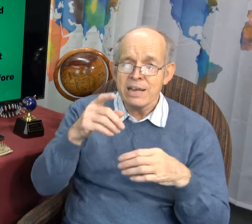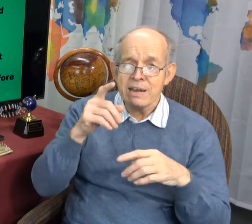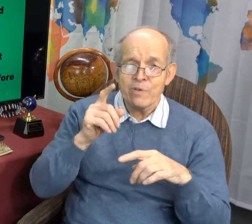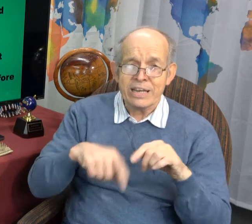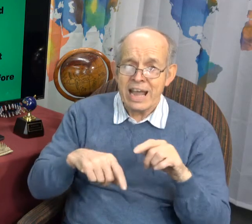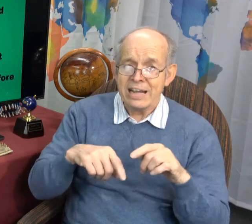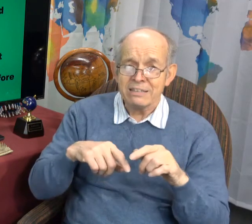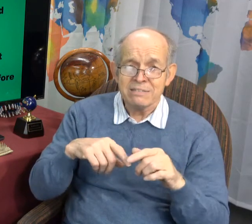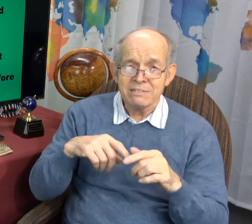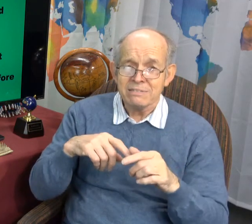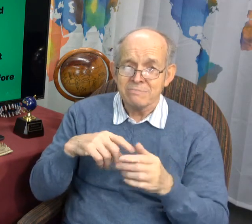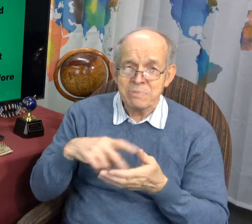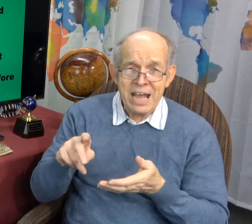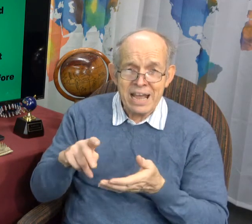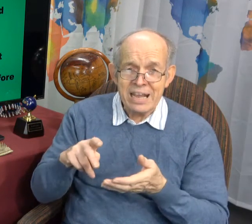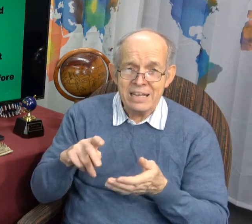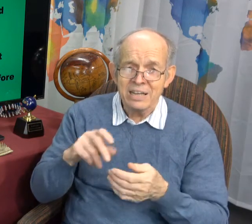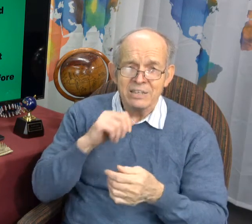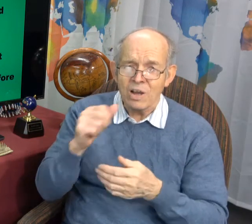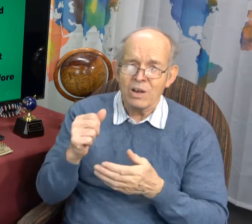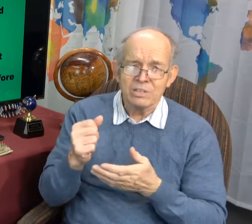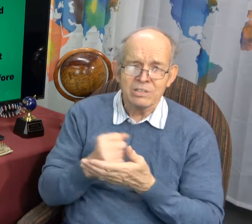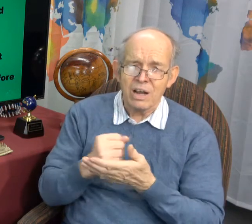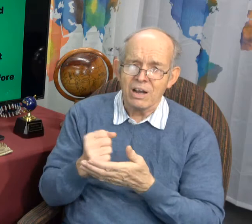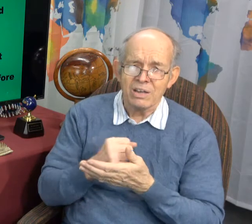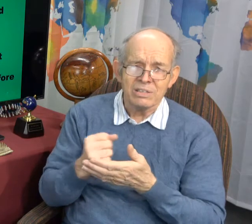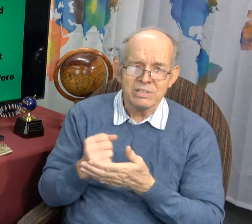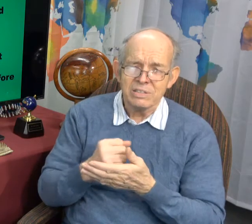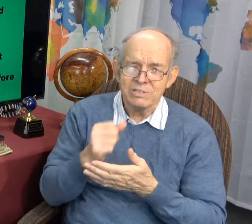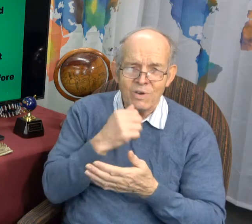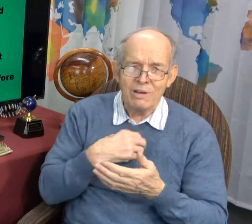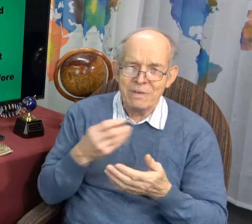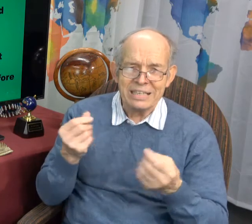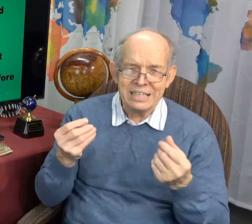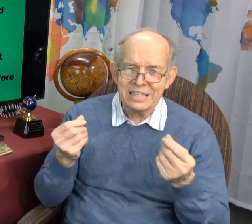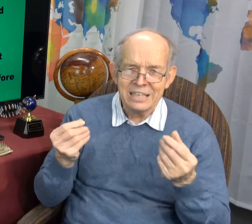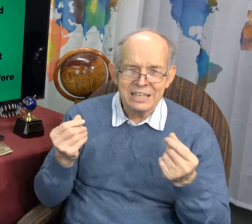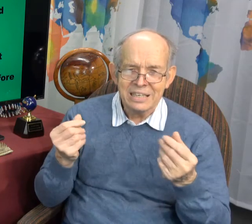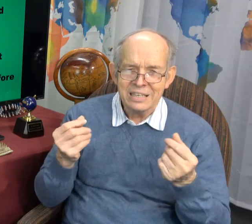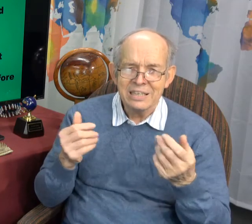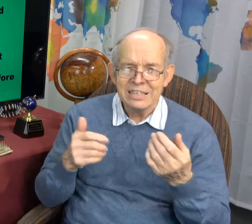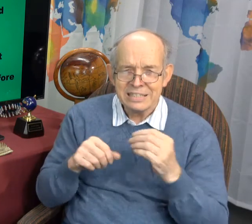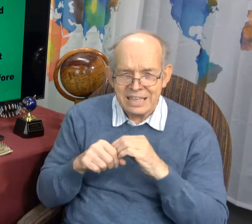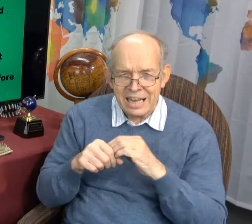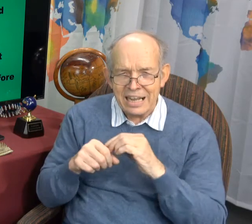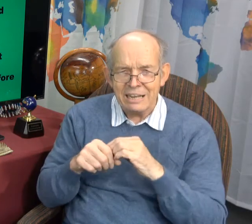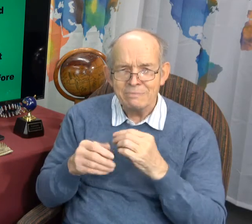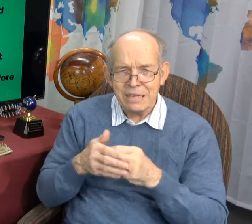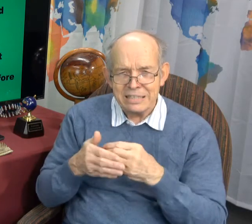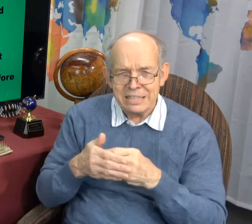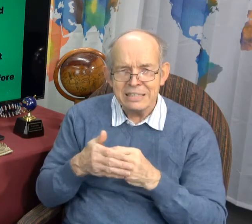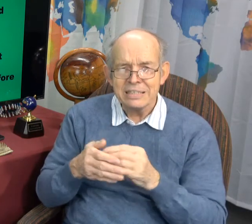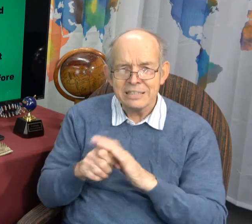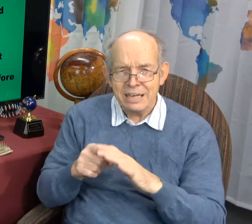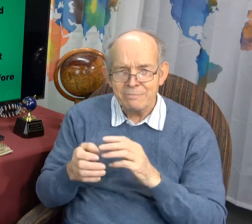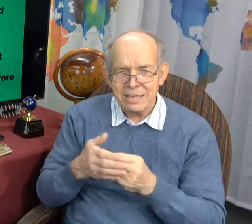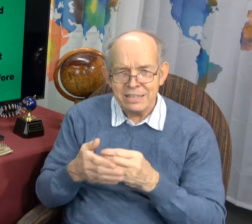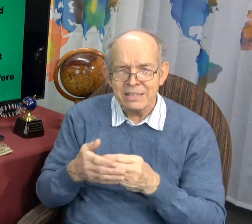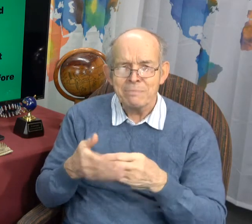If you can't pay doctors, no money. Save money, enough money,